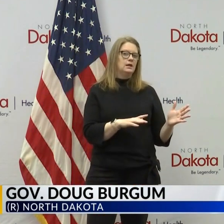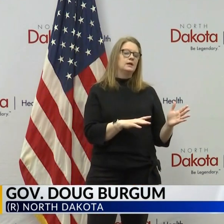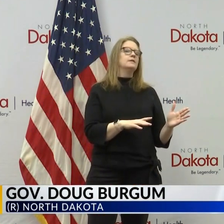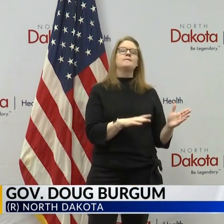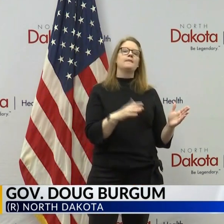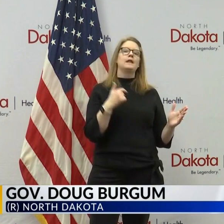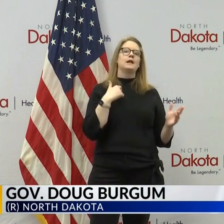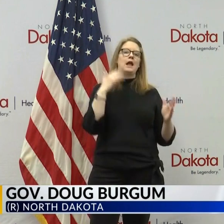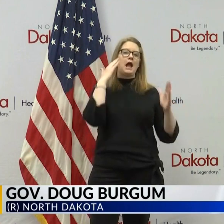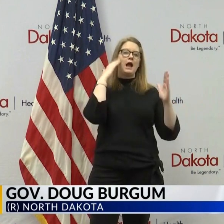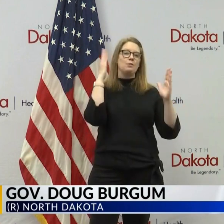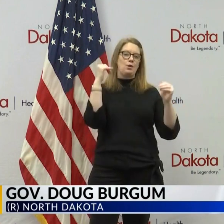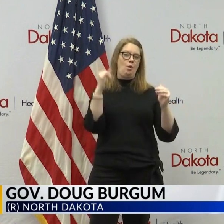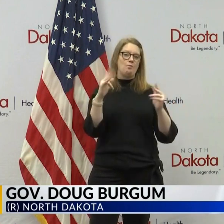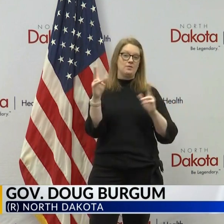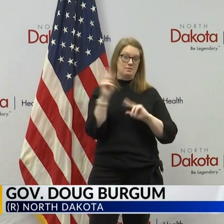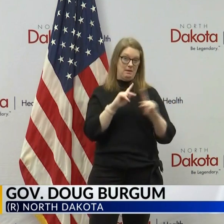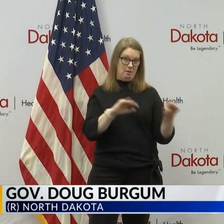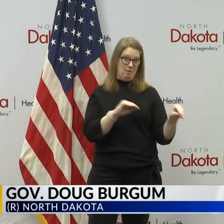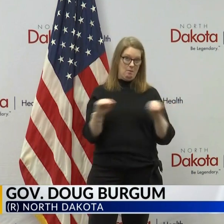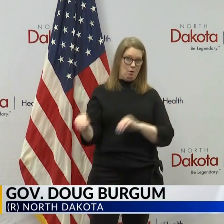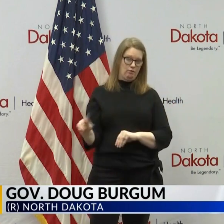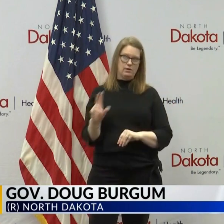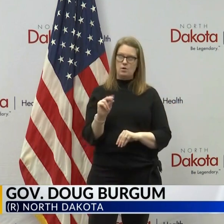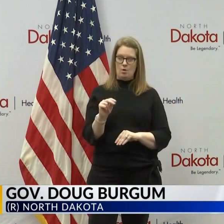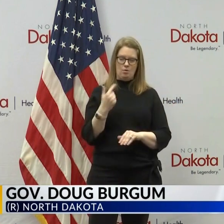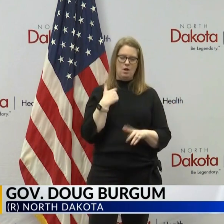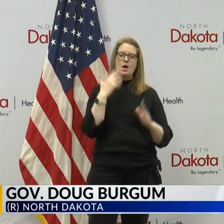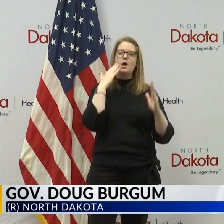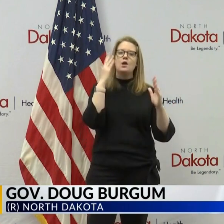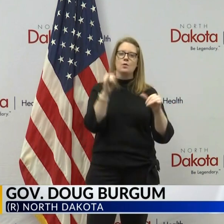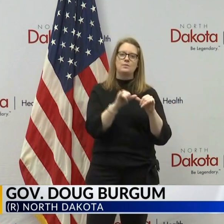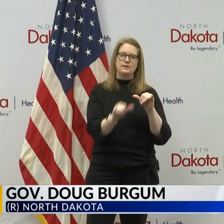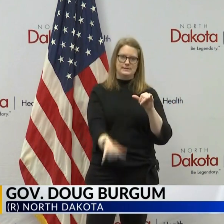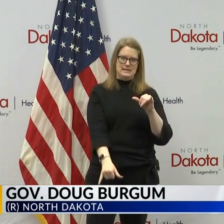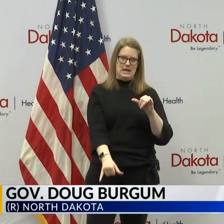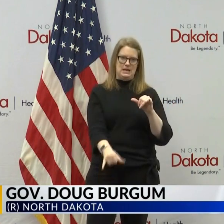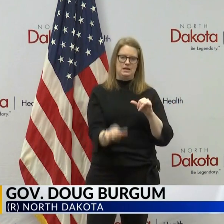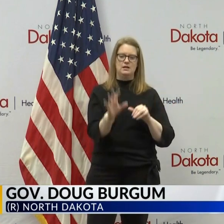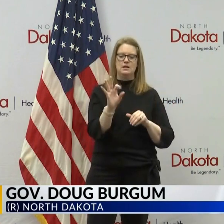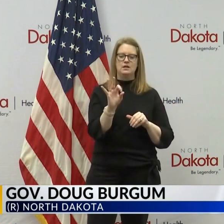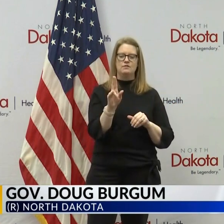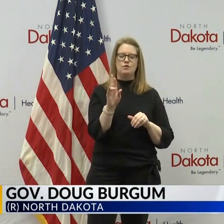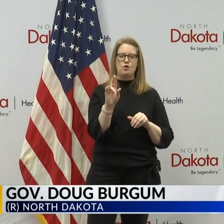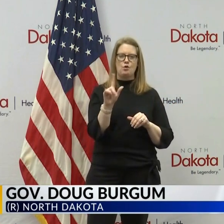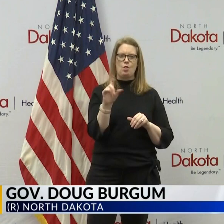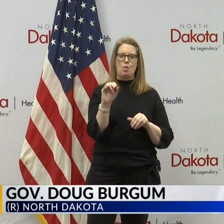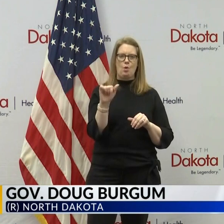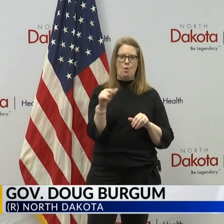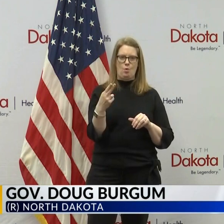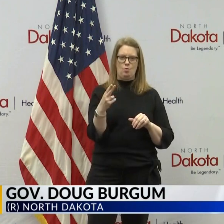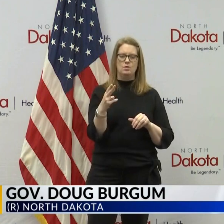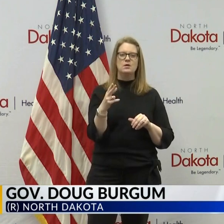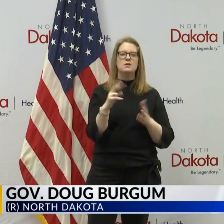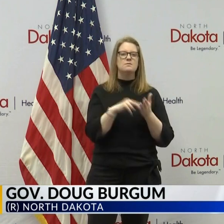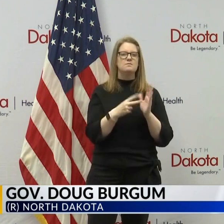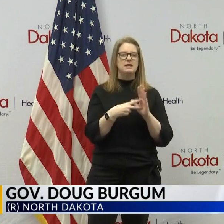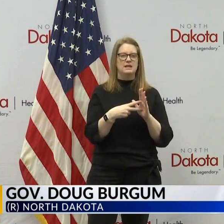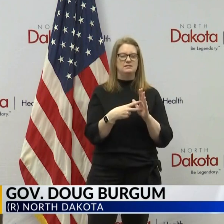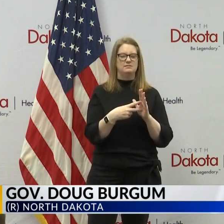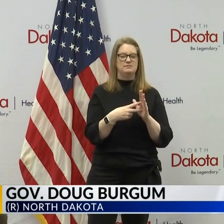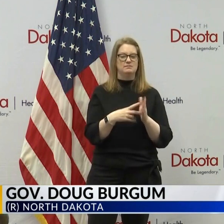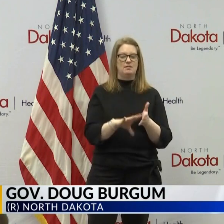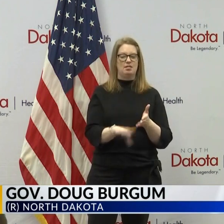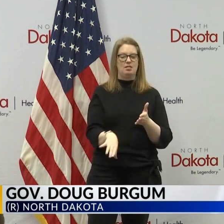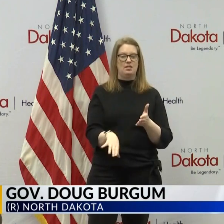would not move, would hope they would stick around, and I hope furloughed has got an implication that it would mean we're going to